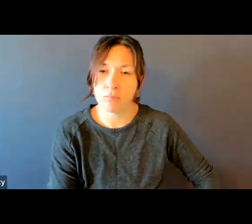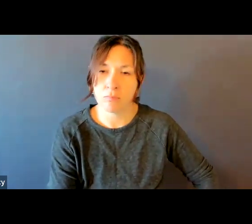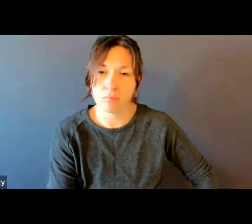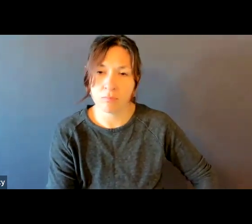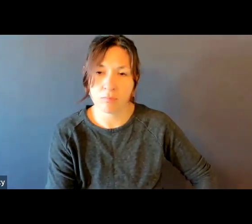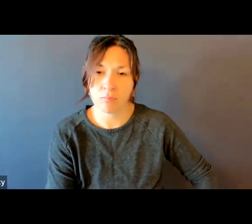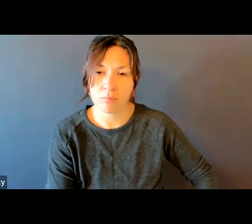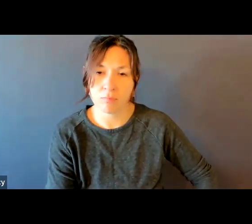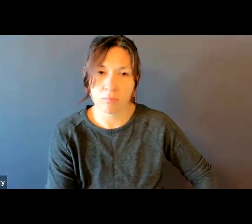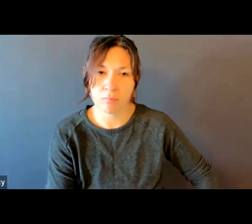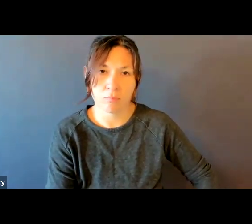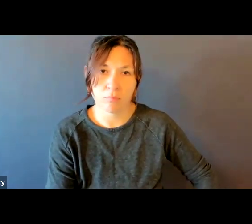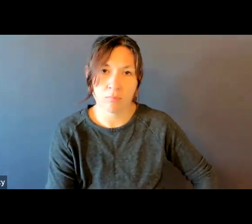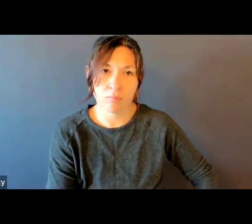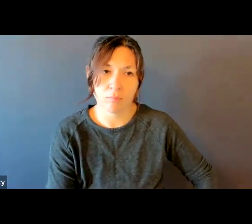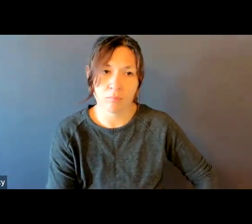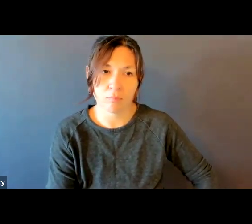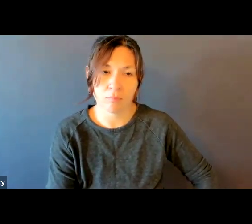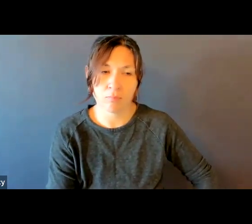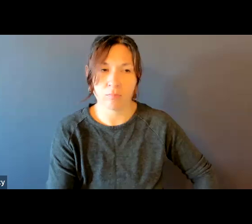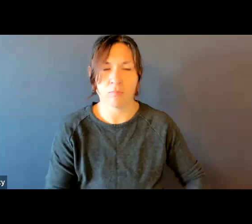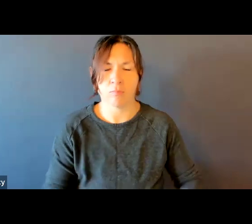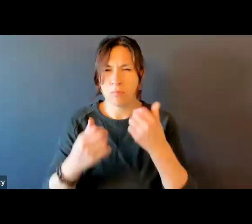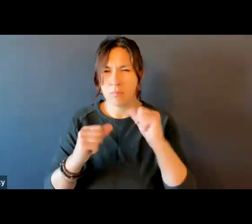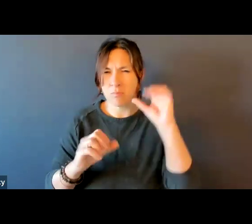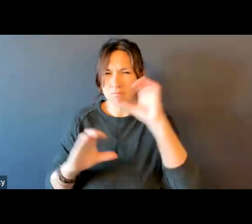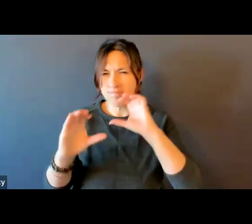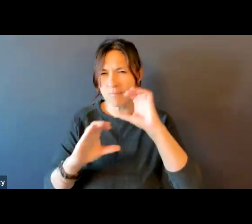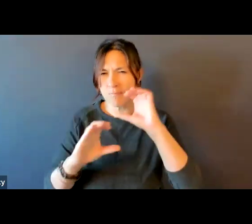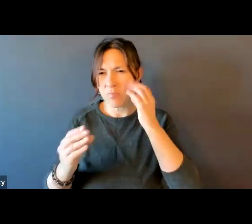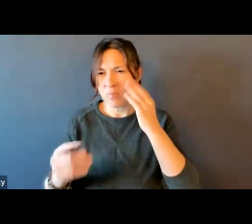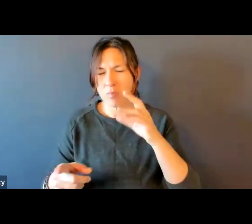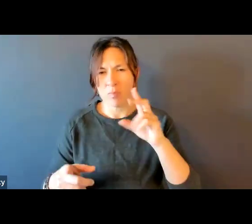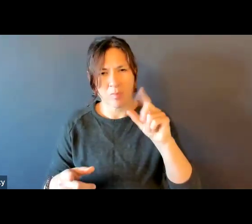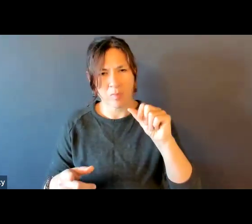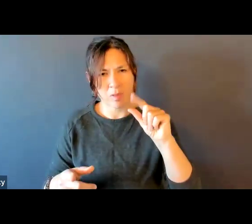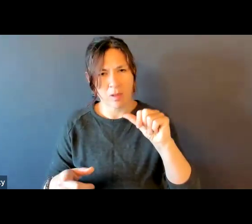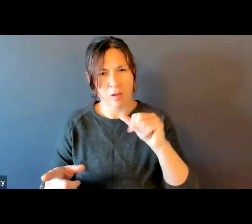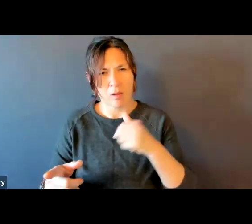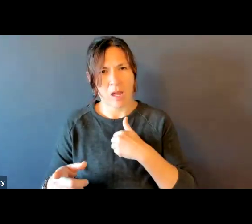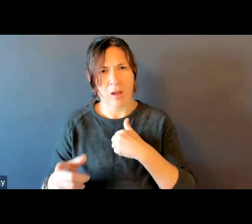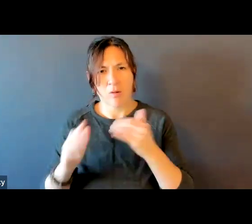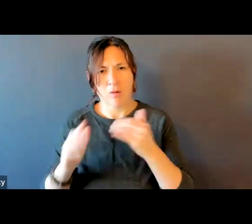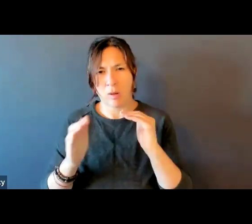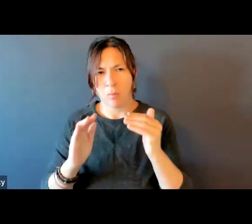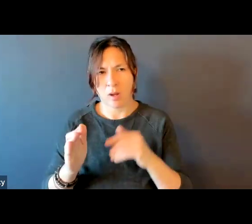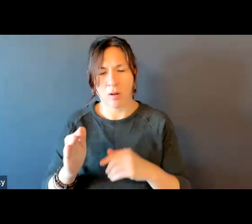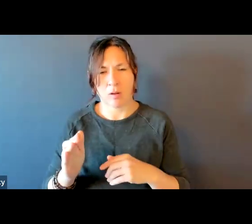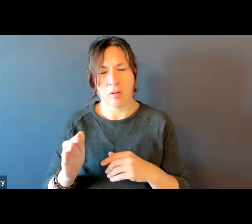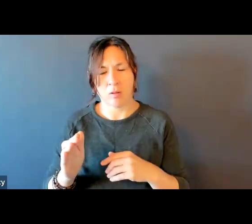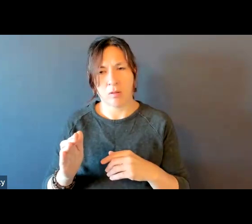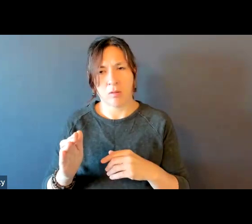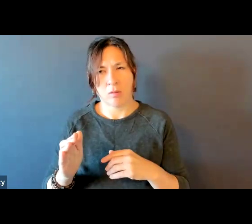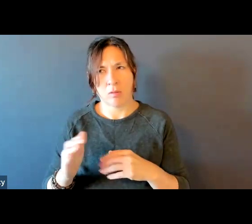inglés. I was trying to look in the information, the data that you have that compares the data